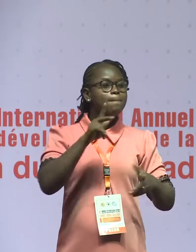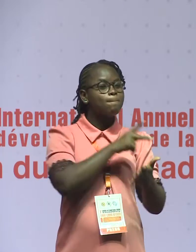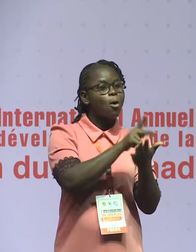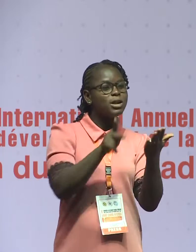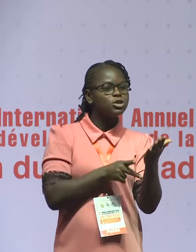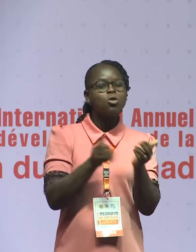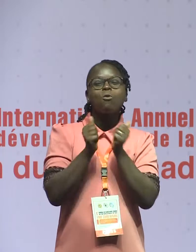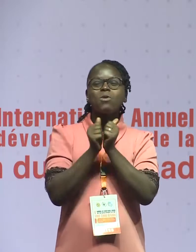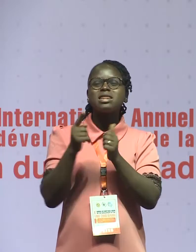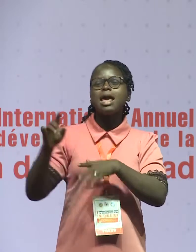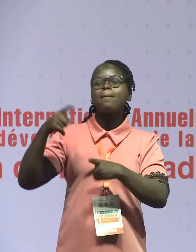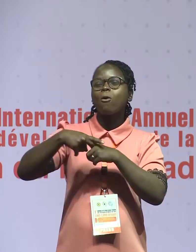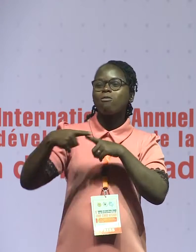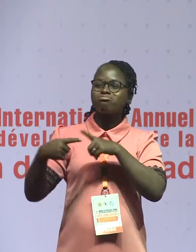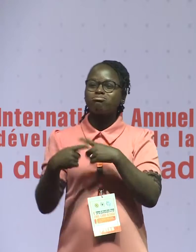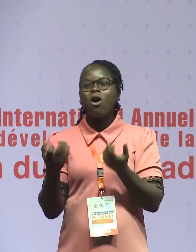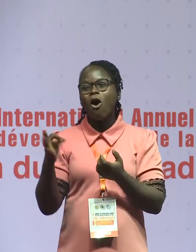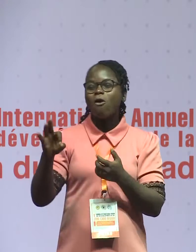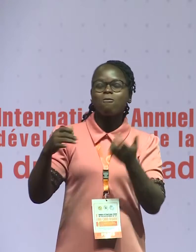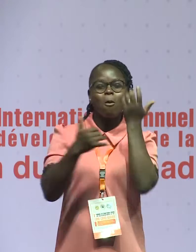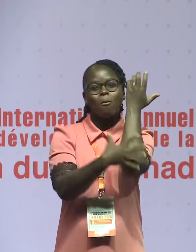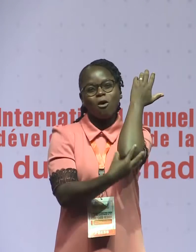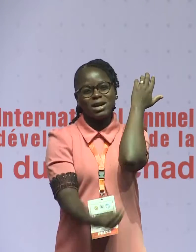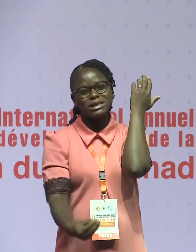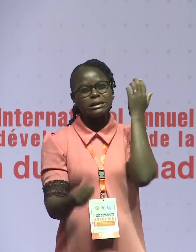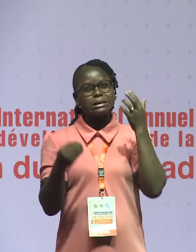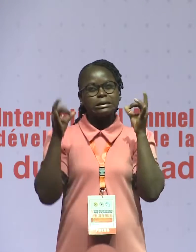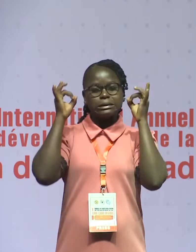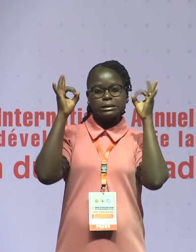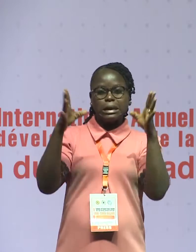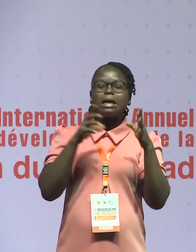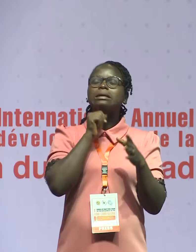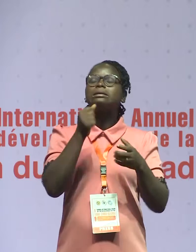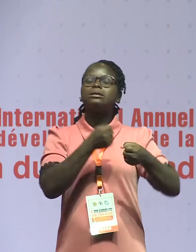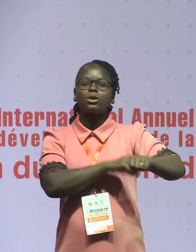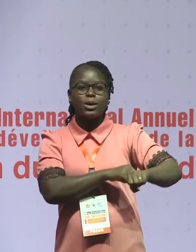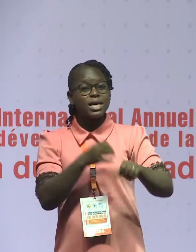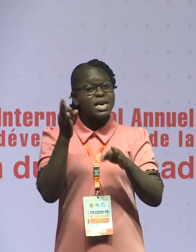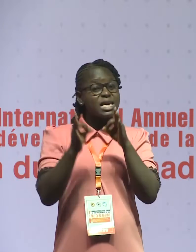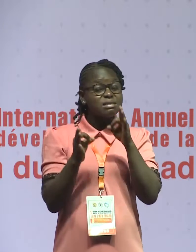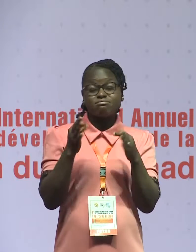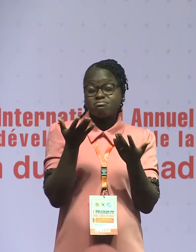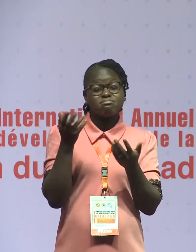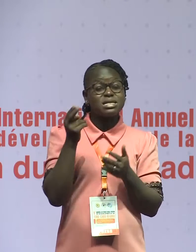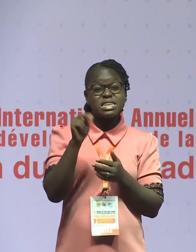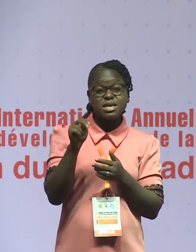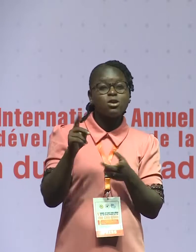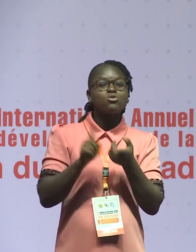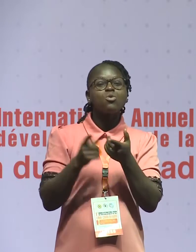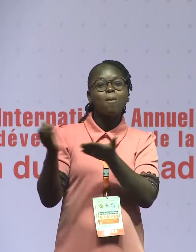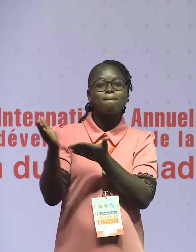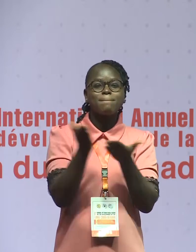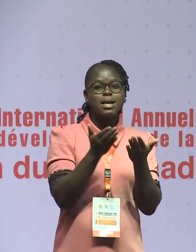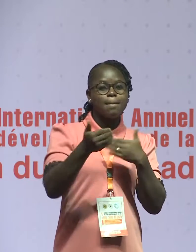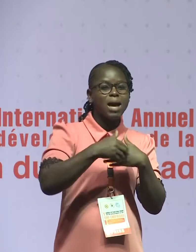resultant consequences of poverty, misery, and insecurity. The need, therefore, to restore the region to